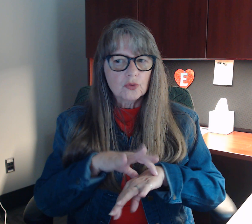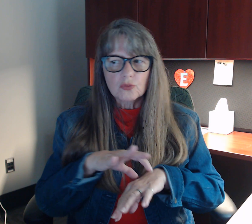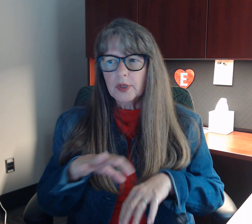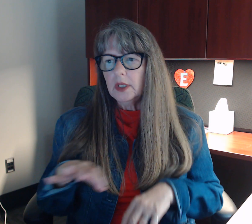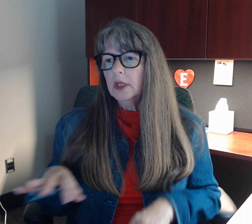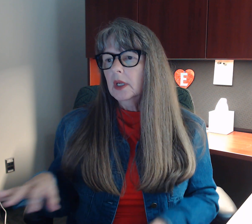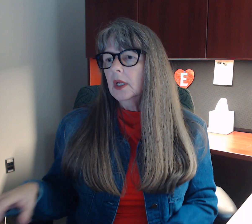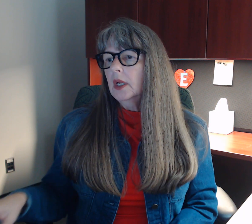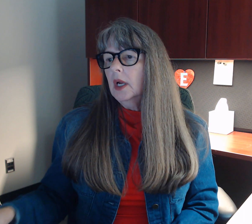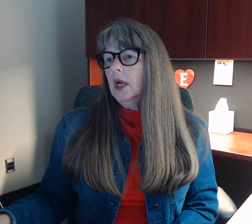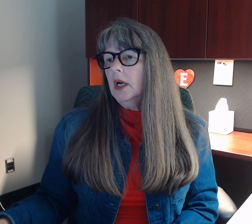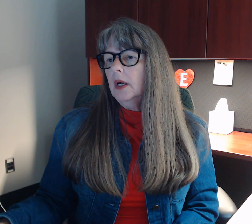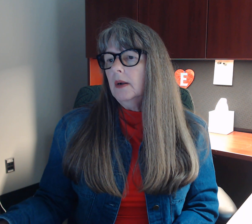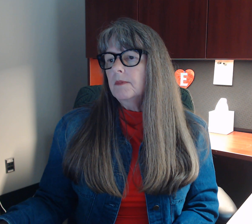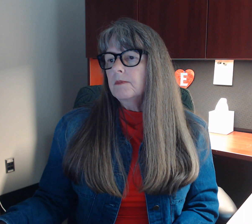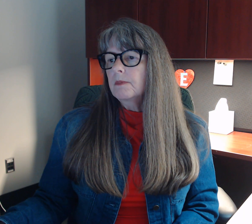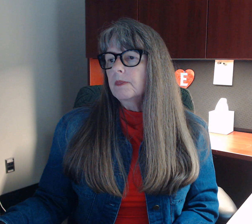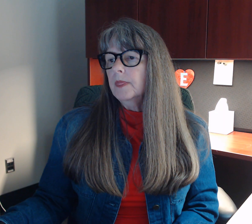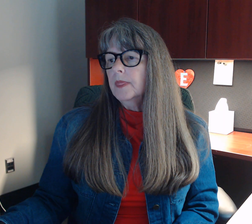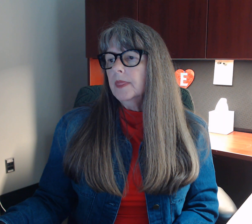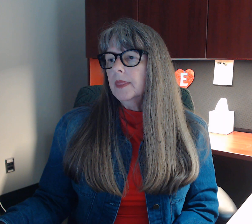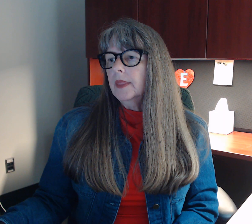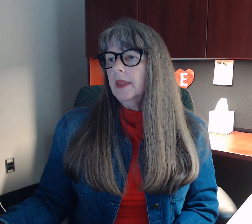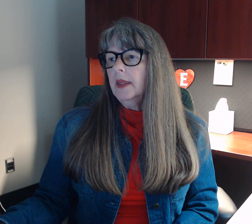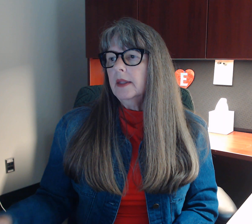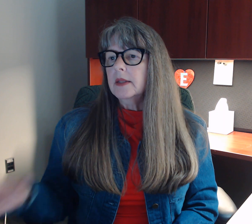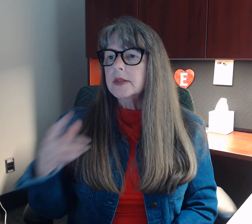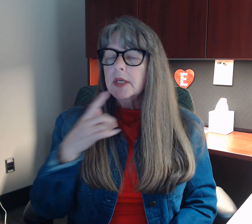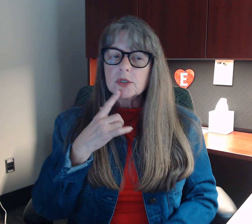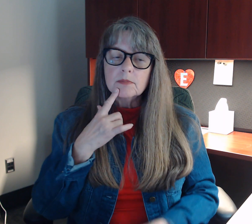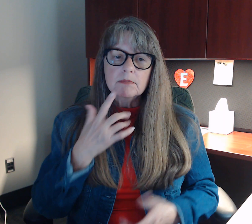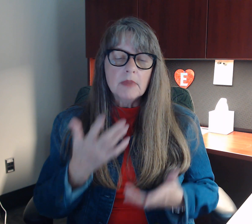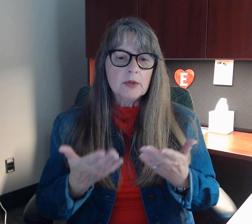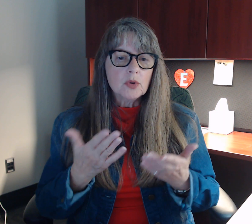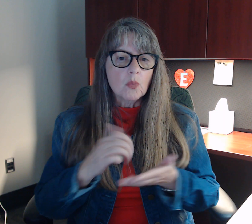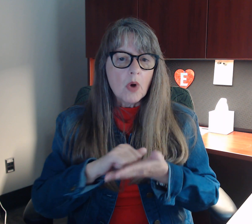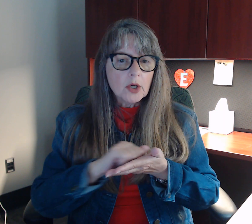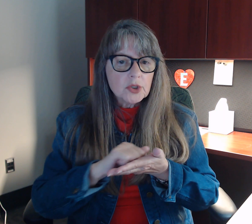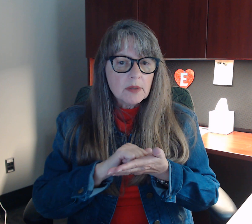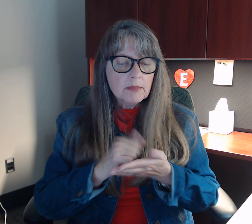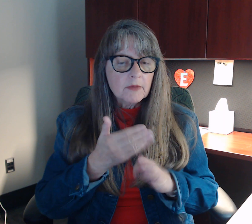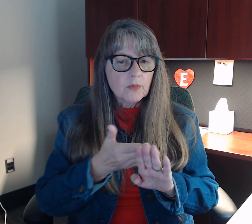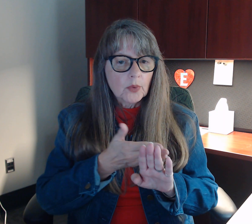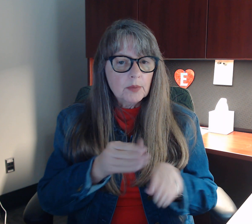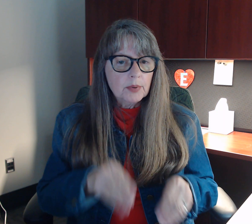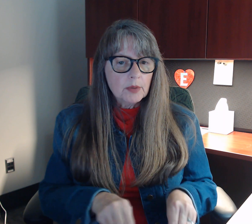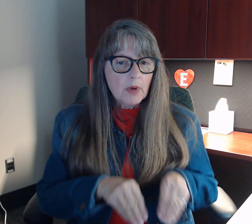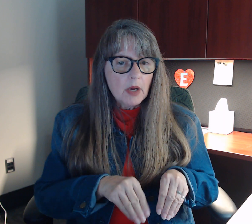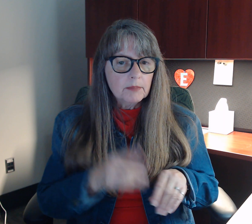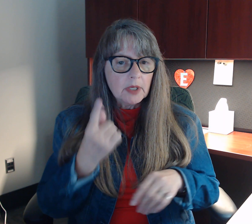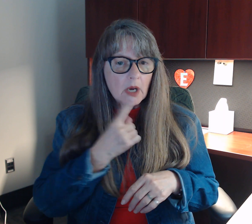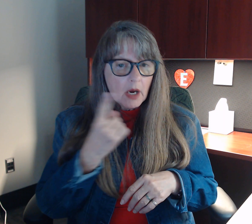jewelry. Um, and it says maybe to wash them before you put them on,